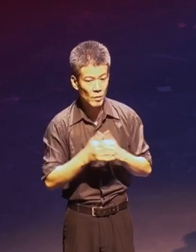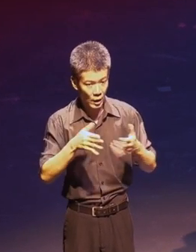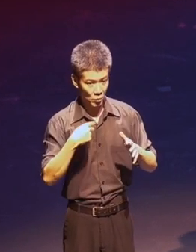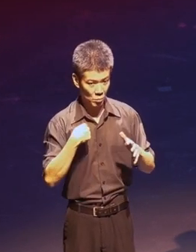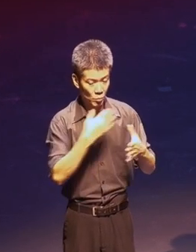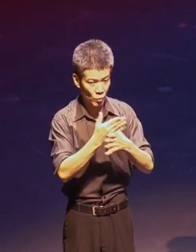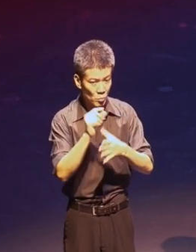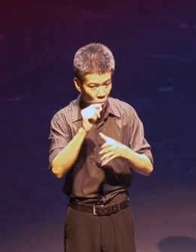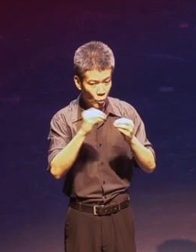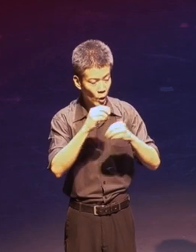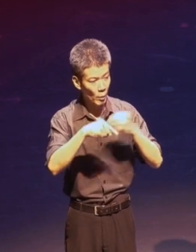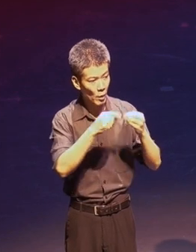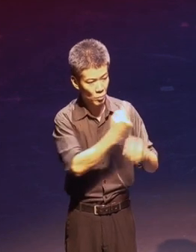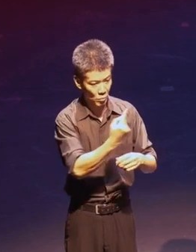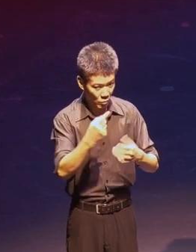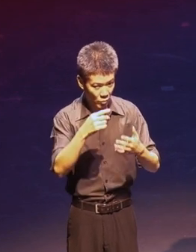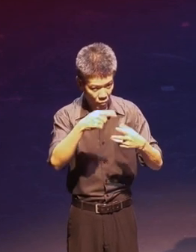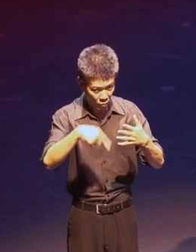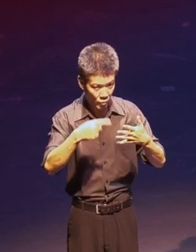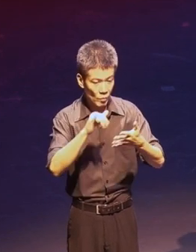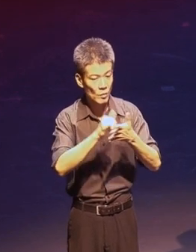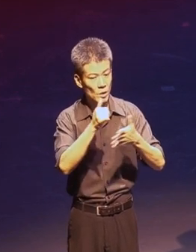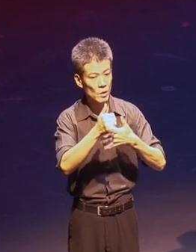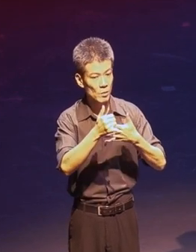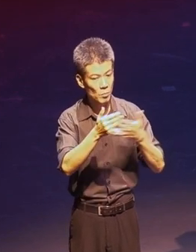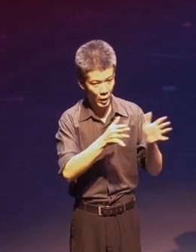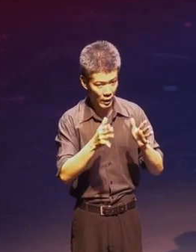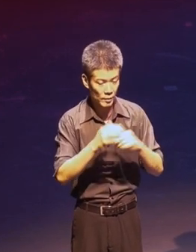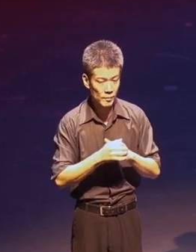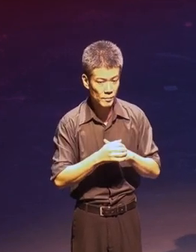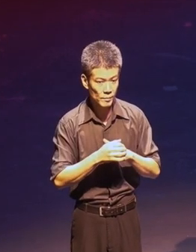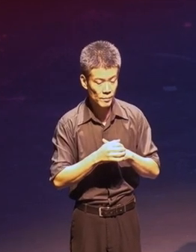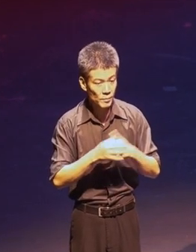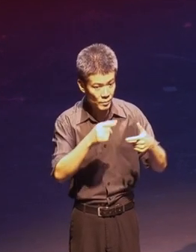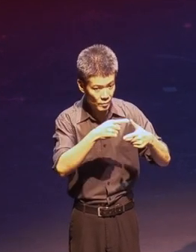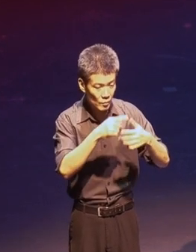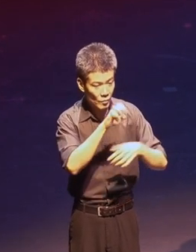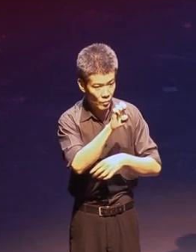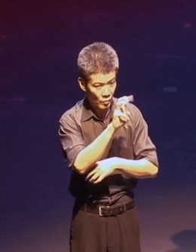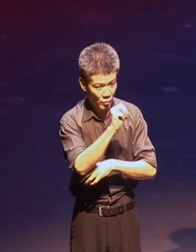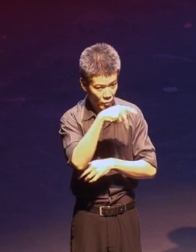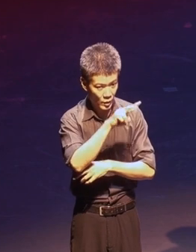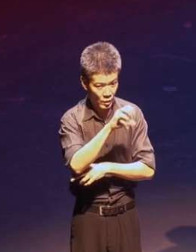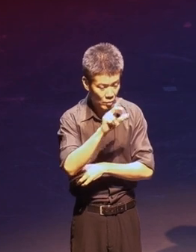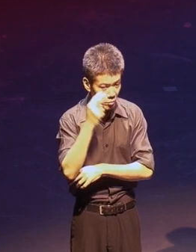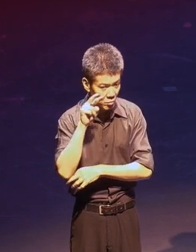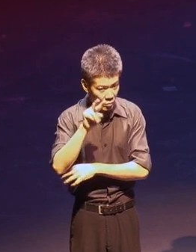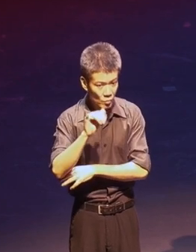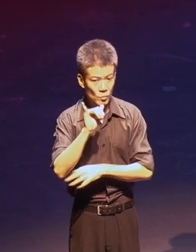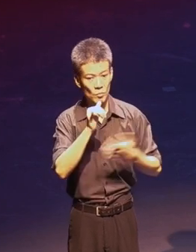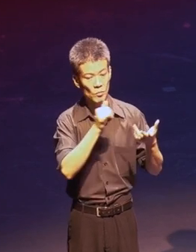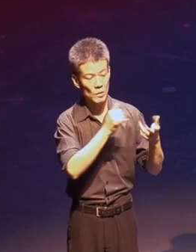allow me to share a little bit more about each of these plans. First, EMP 2030 envisions